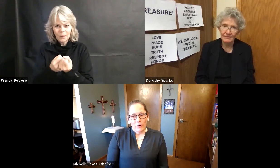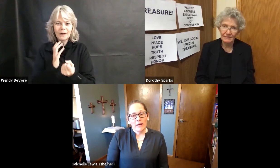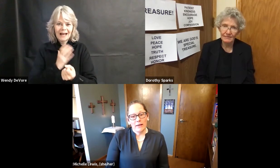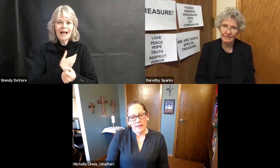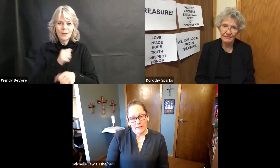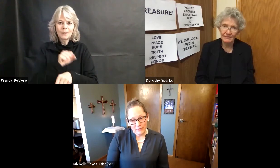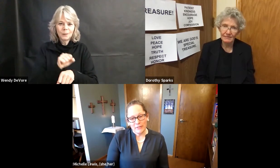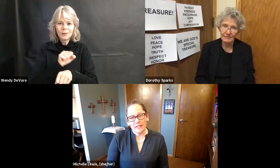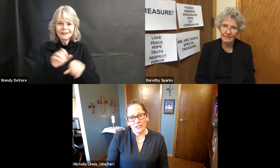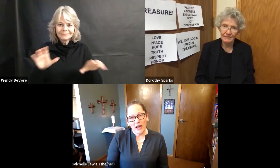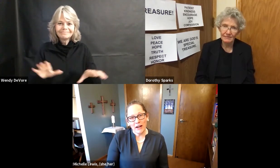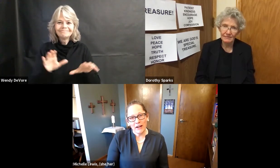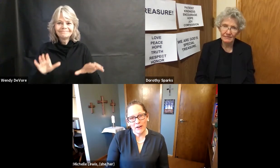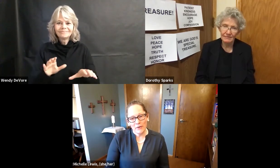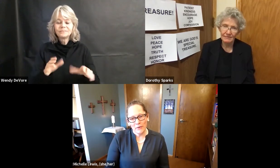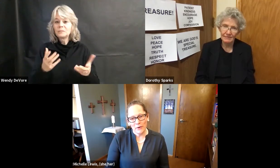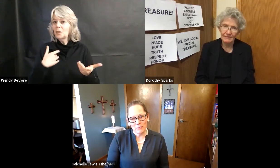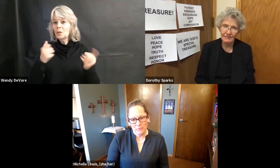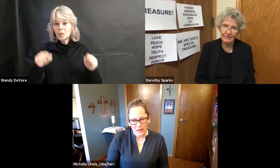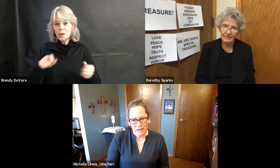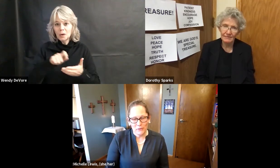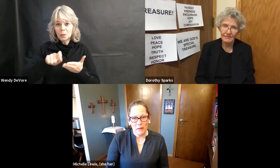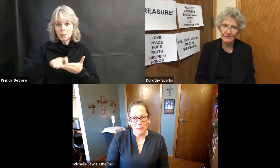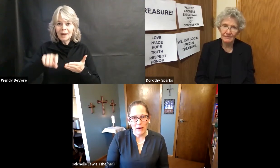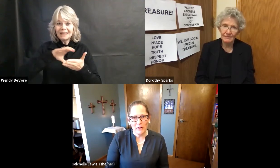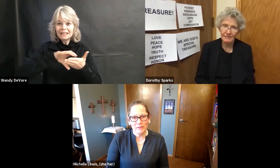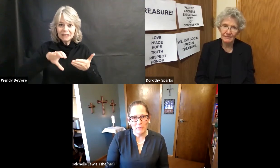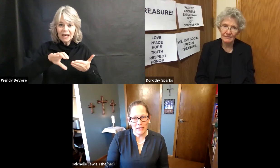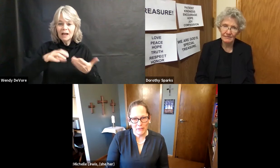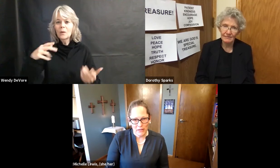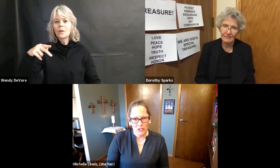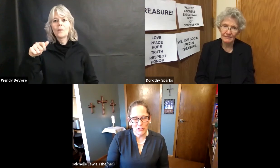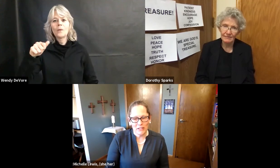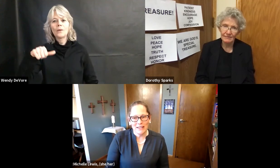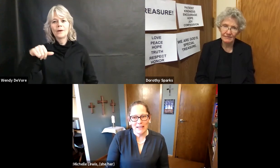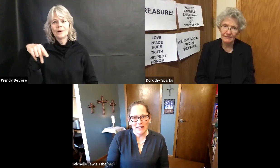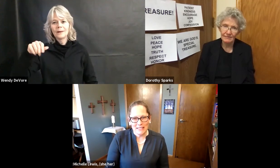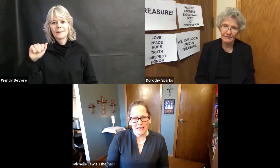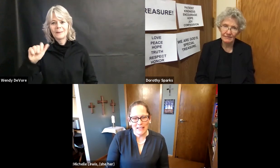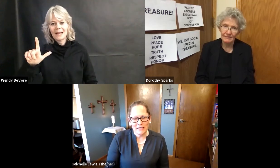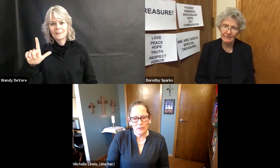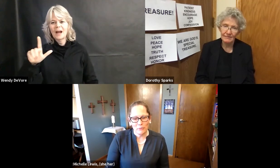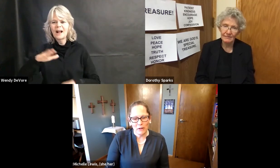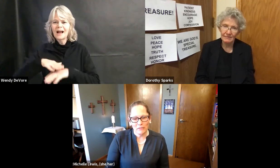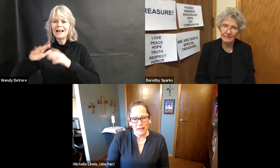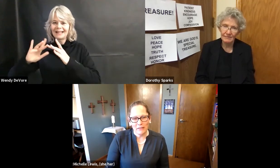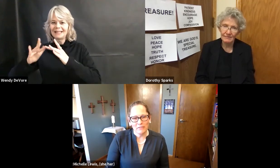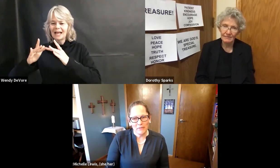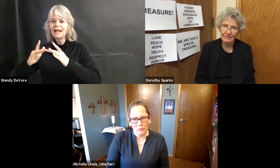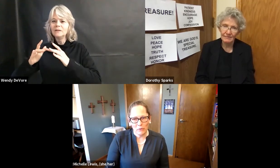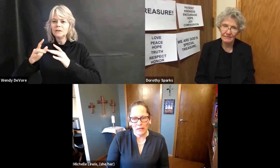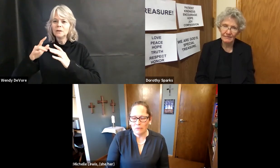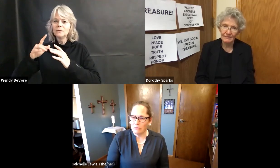So if you'd send a check or use PayPal to make a donation and send that to Bread of